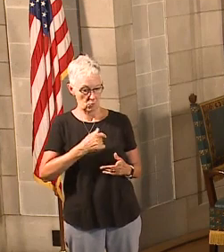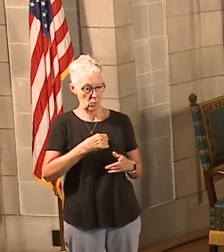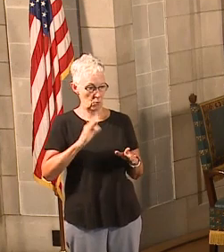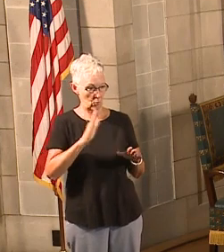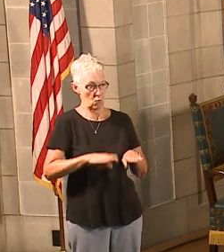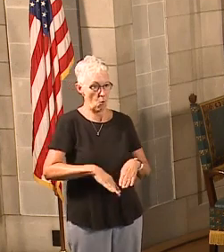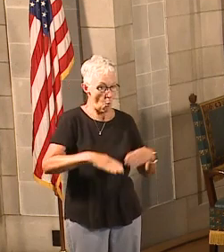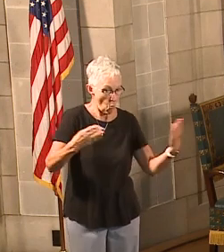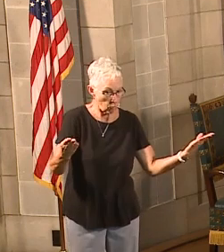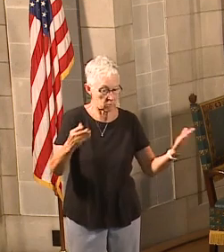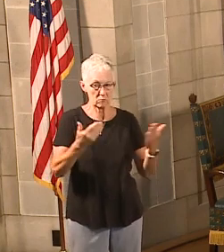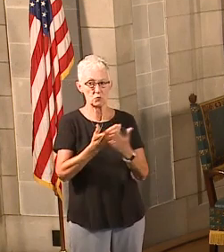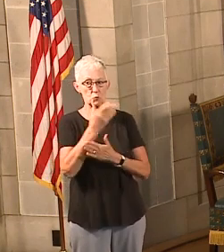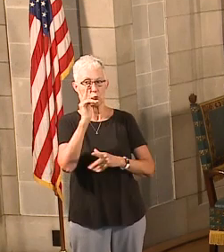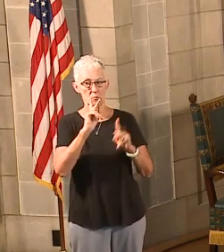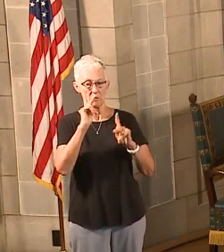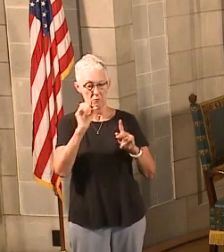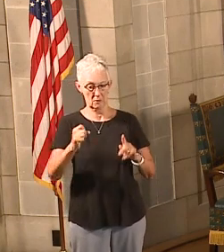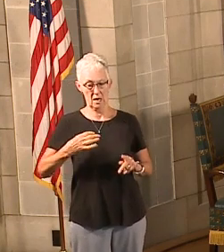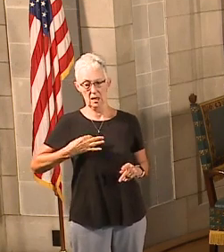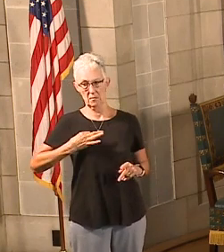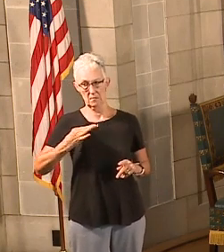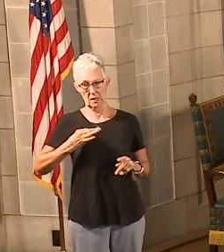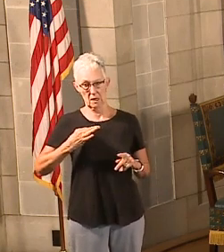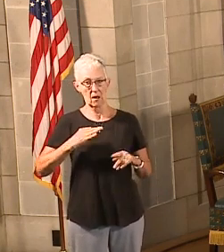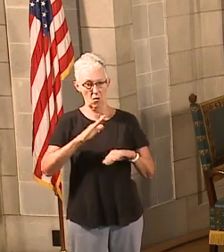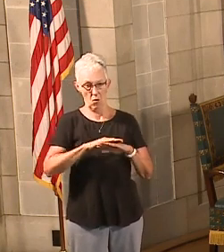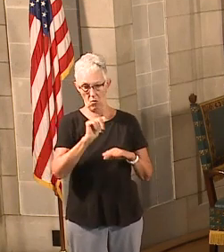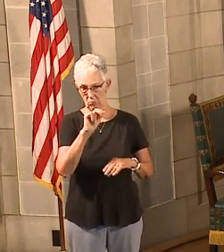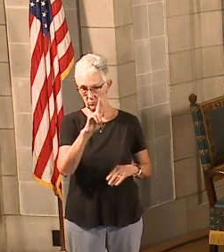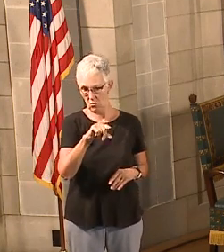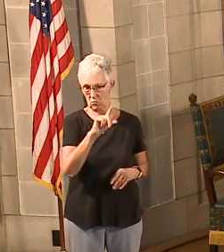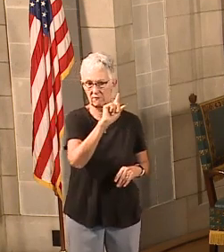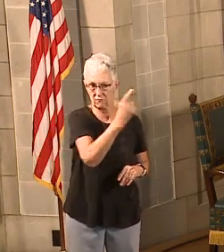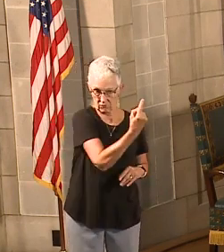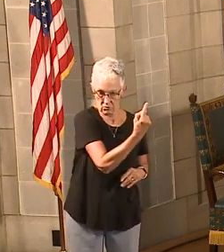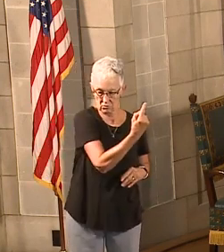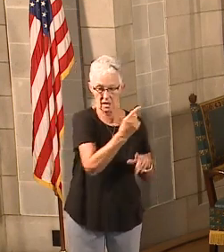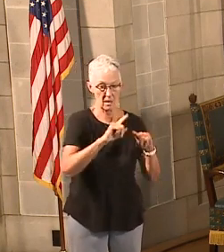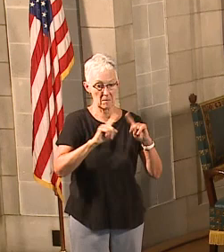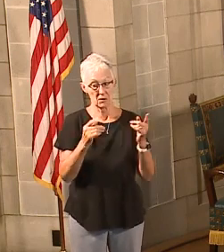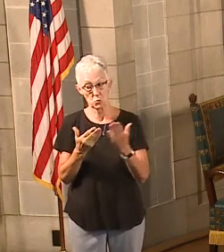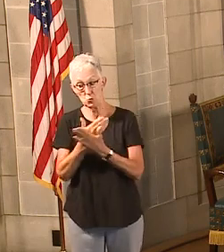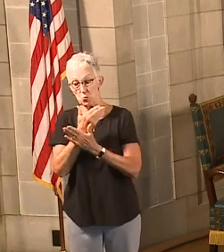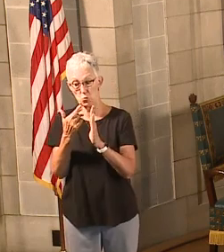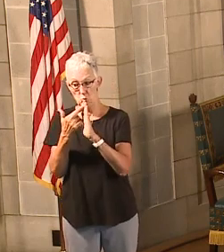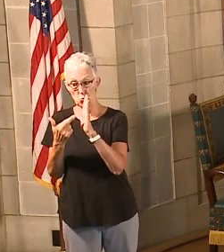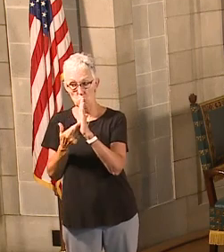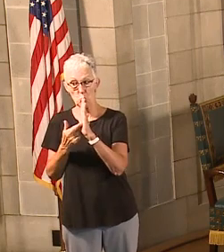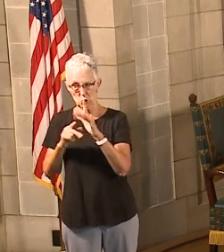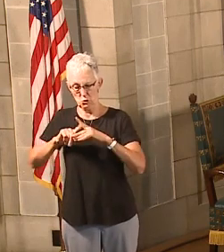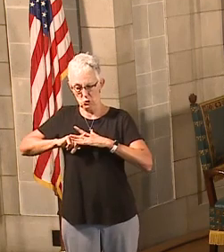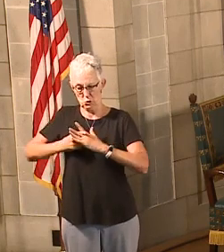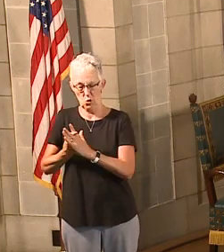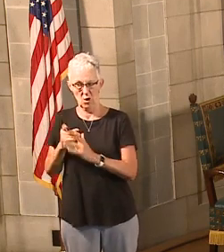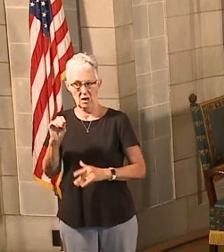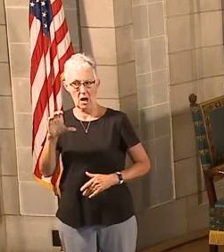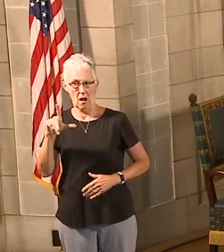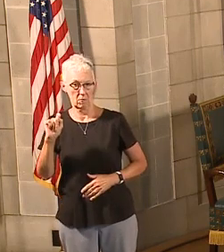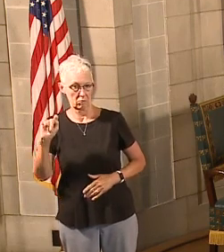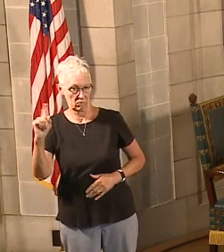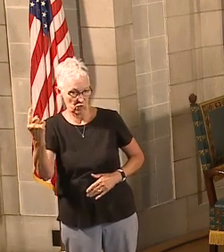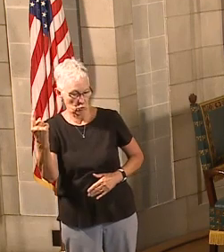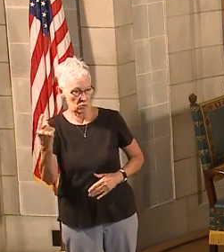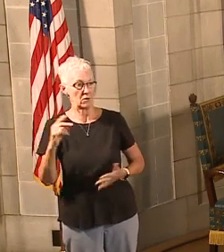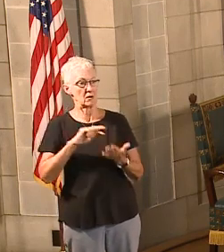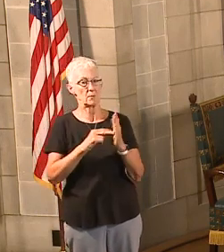a coverage date starting October 1st. So this population will be probably about 90,000 additional